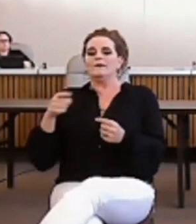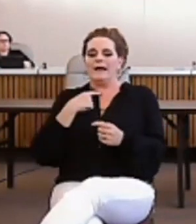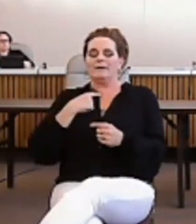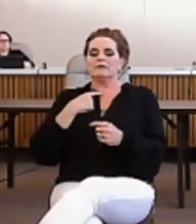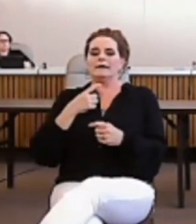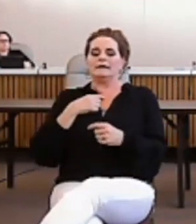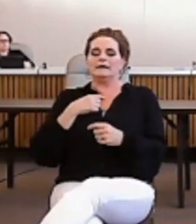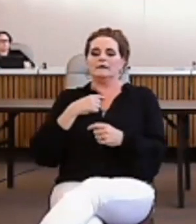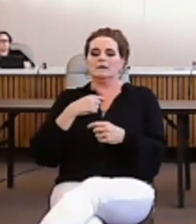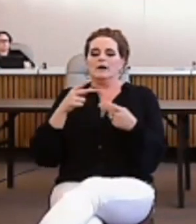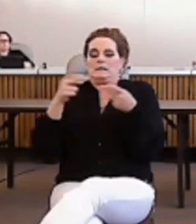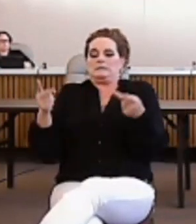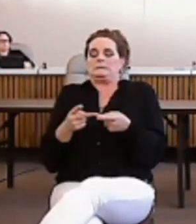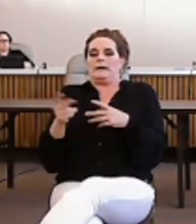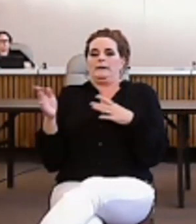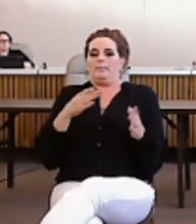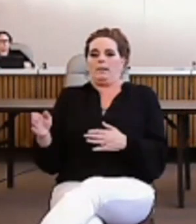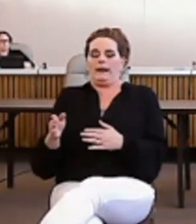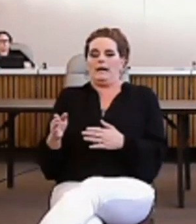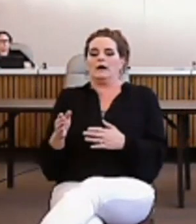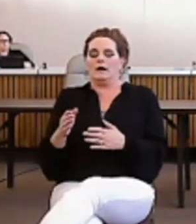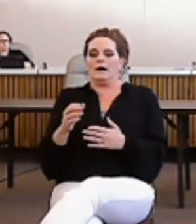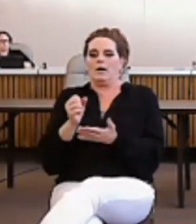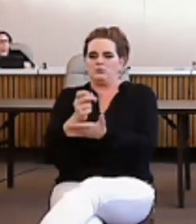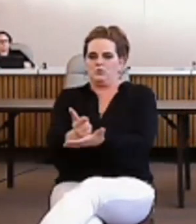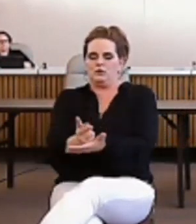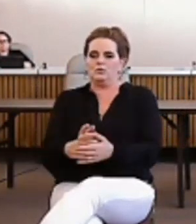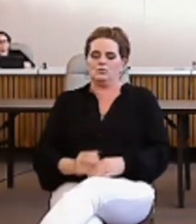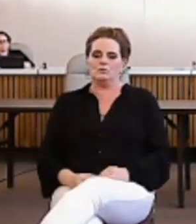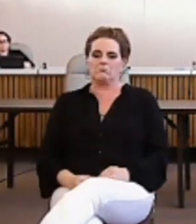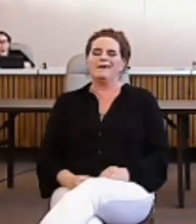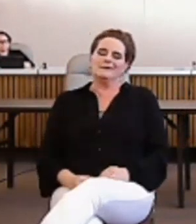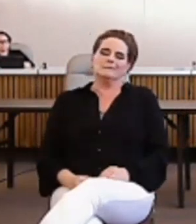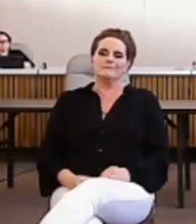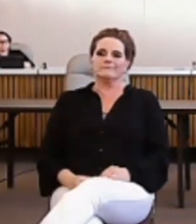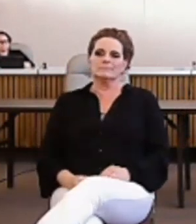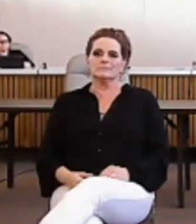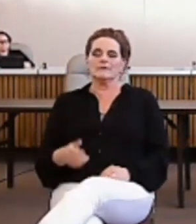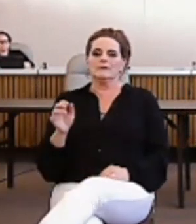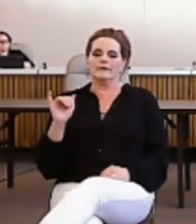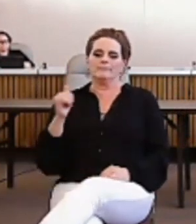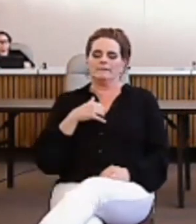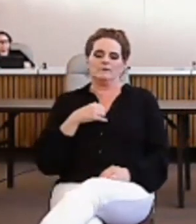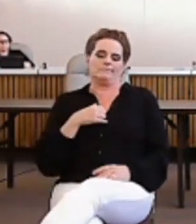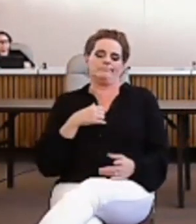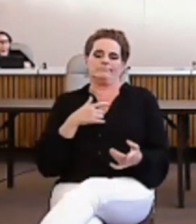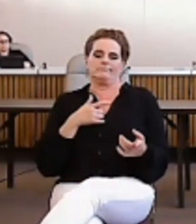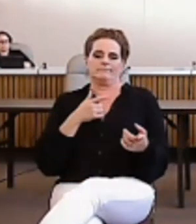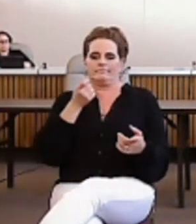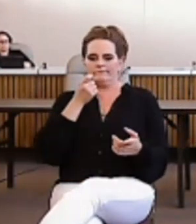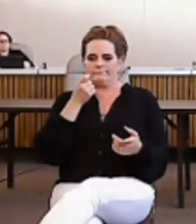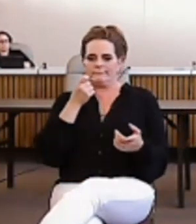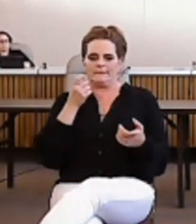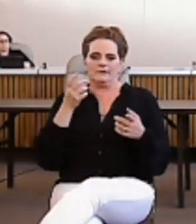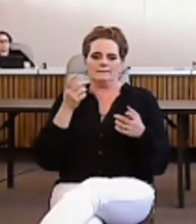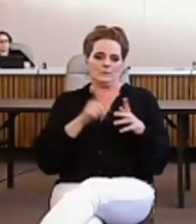plan approval. Right. From, it very likely could just be an administrative thing, but you would start